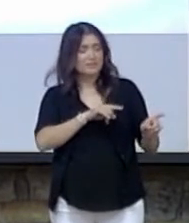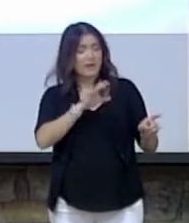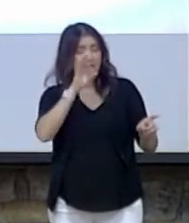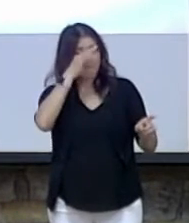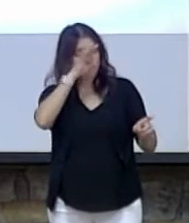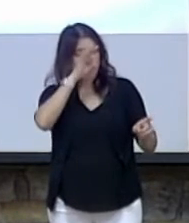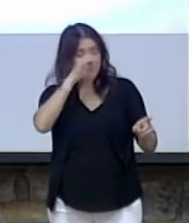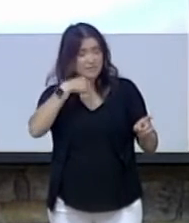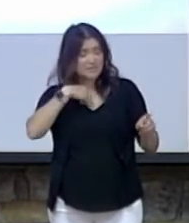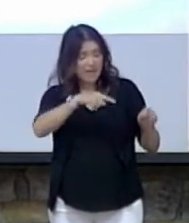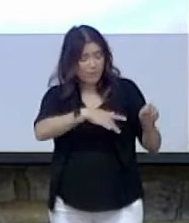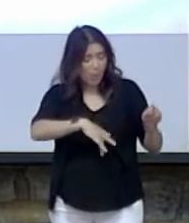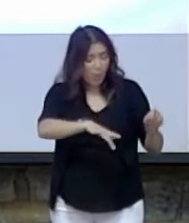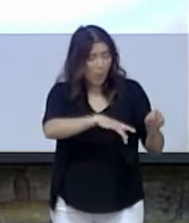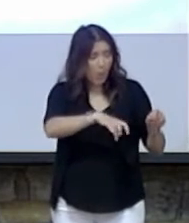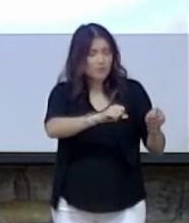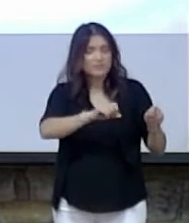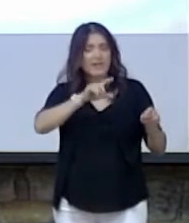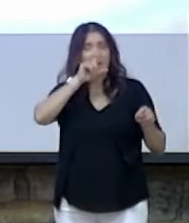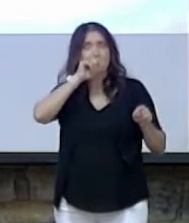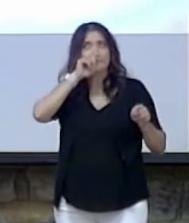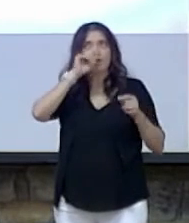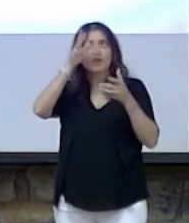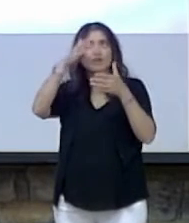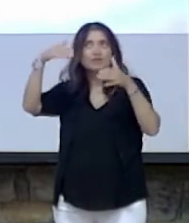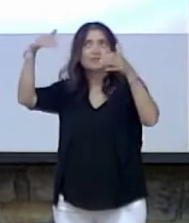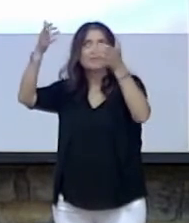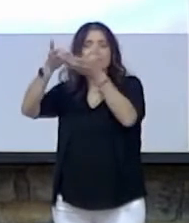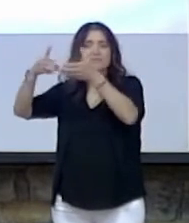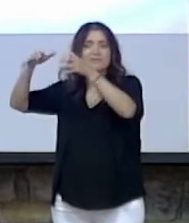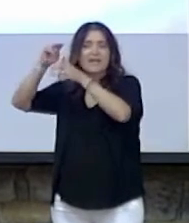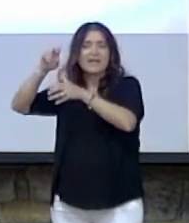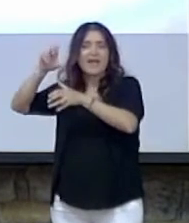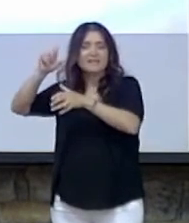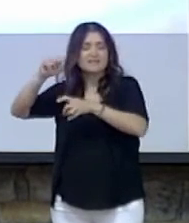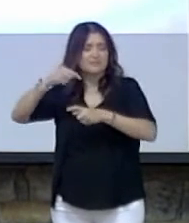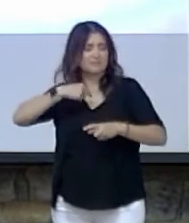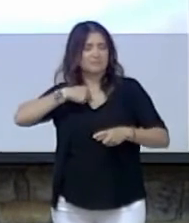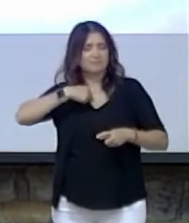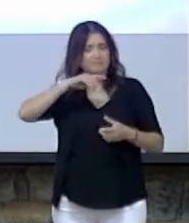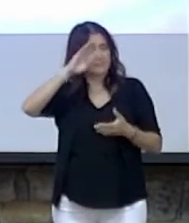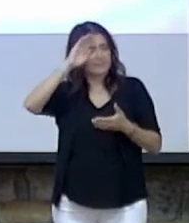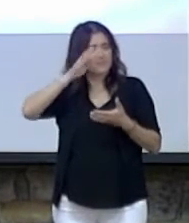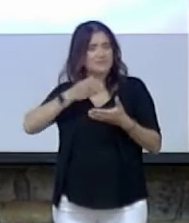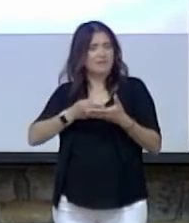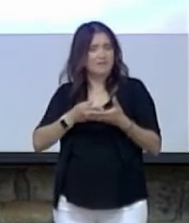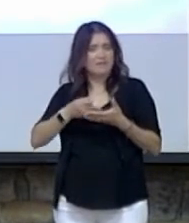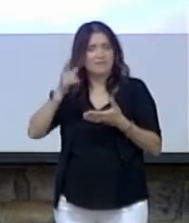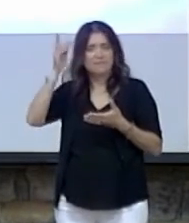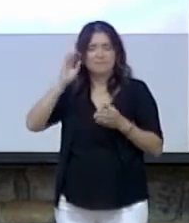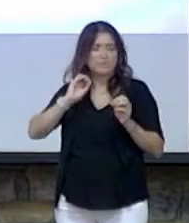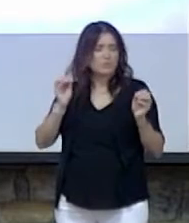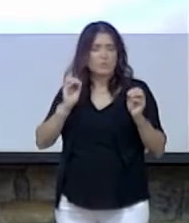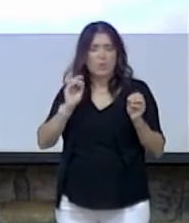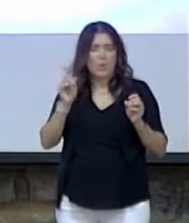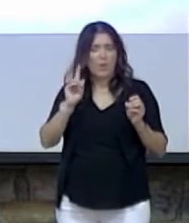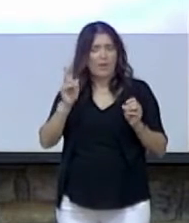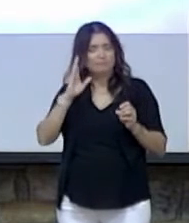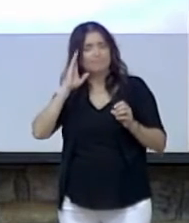have holes and birds of the air have nests, but the Son of Man has nowhere to lay his head. To another he said, follow